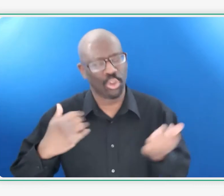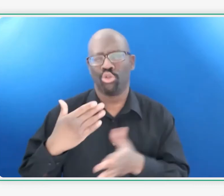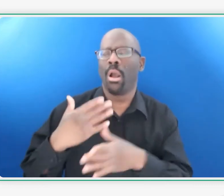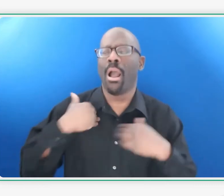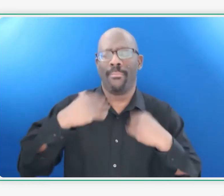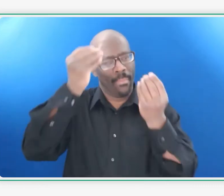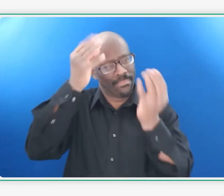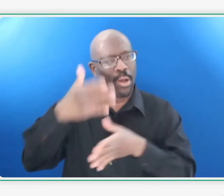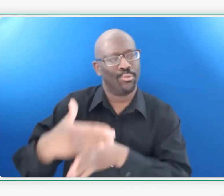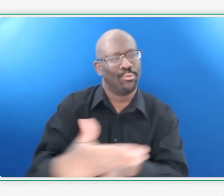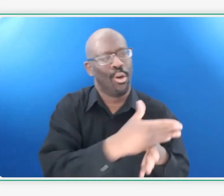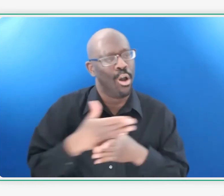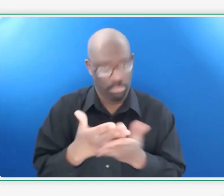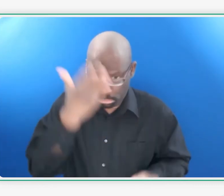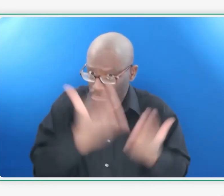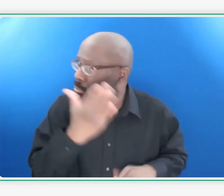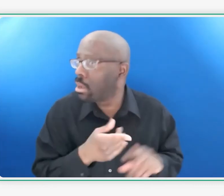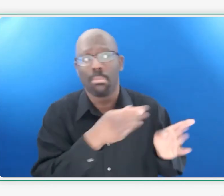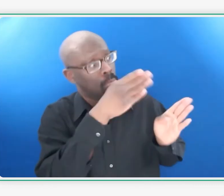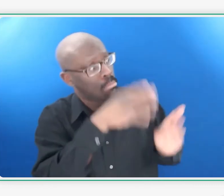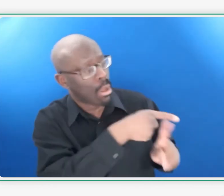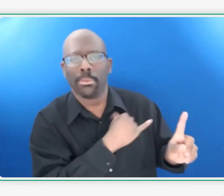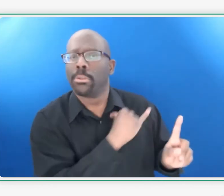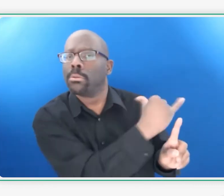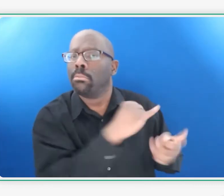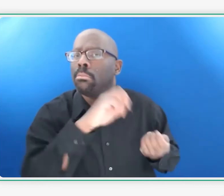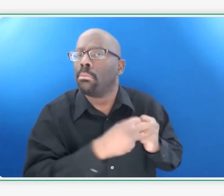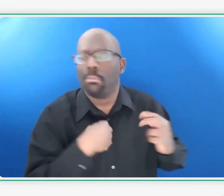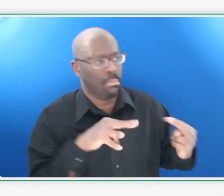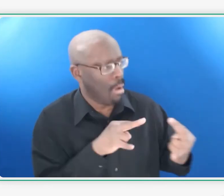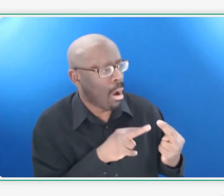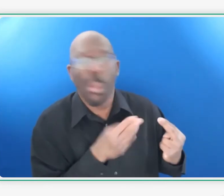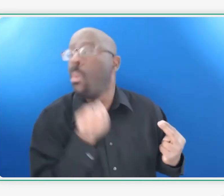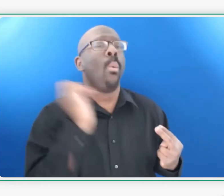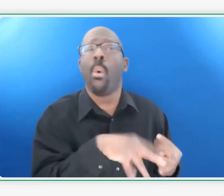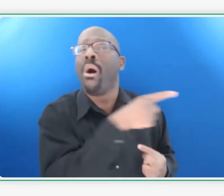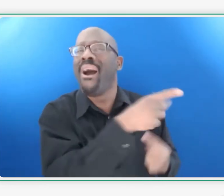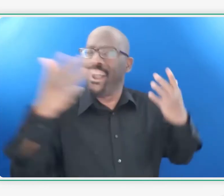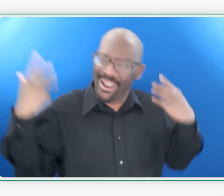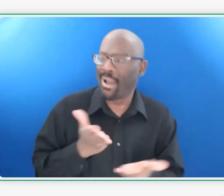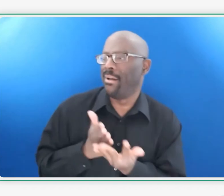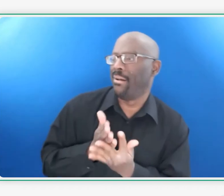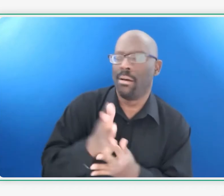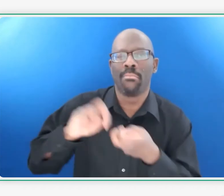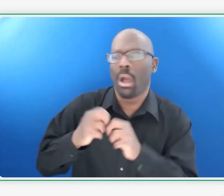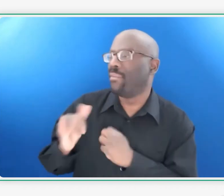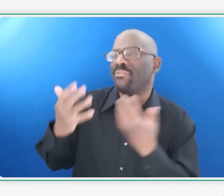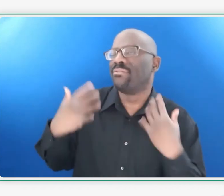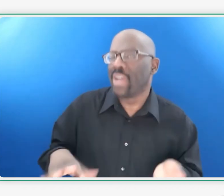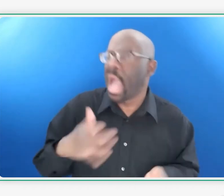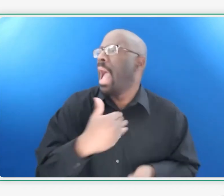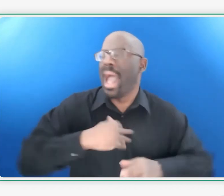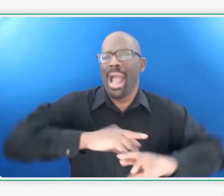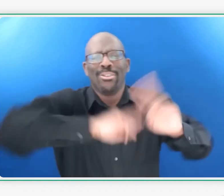And we have to figure out how to break down that mentality and have open conversations. Because it's important that when we discuss our